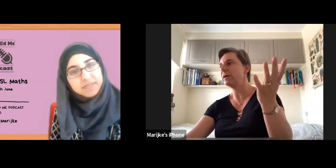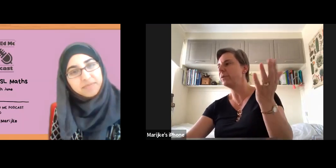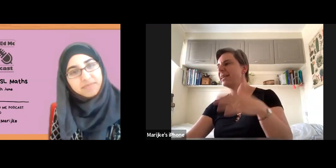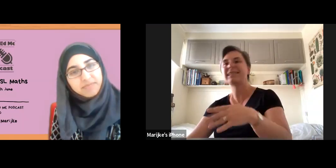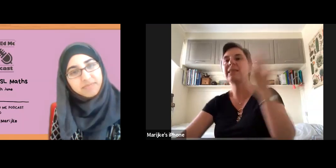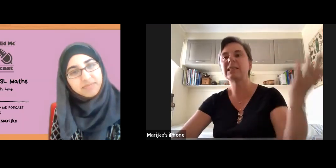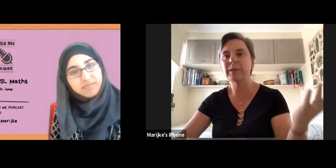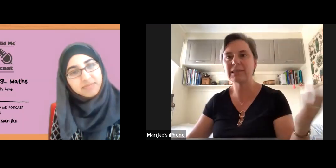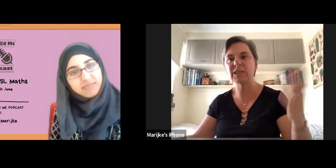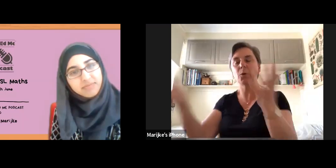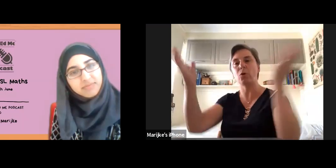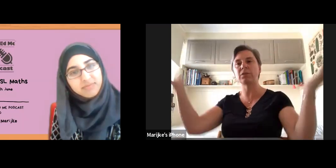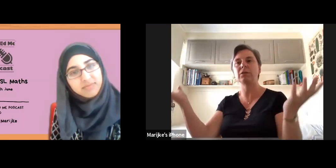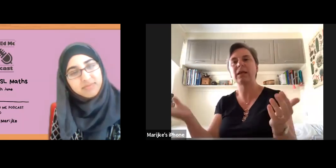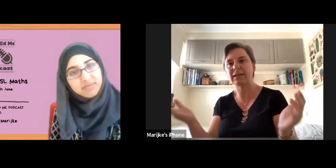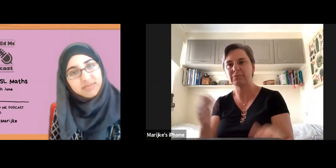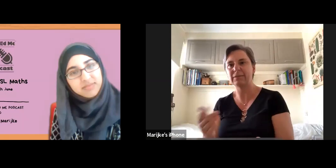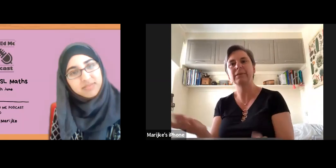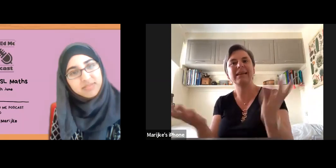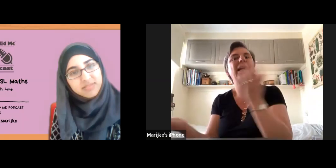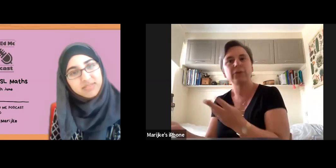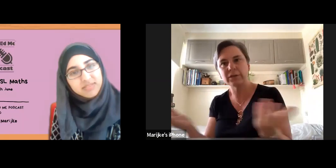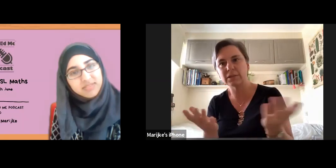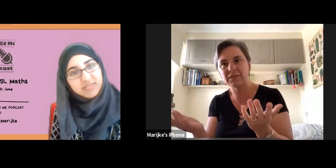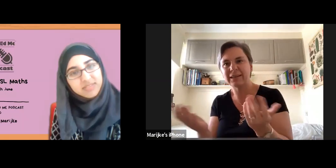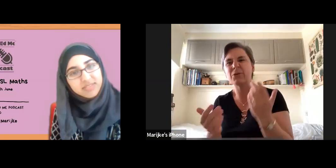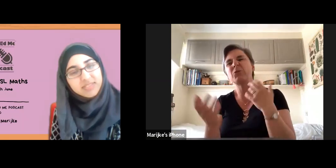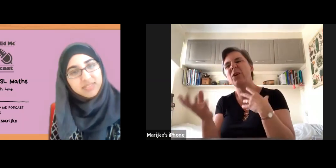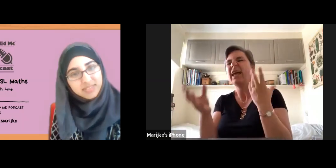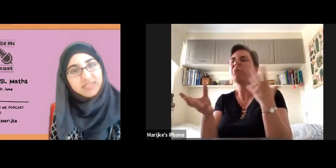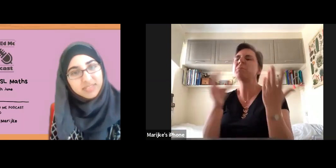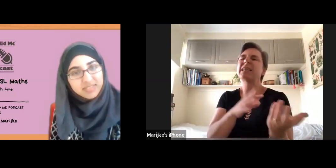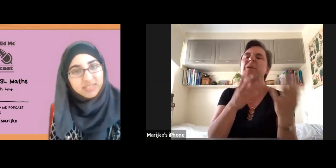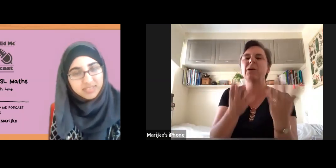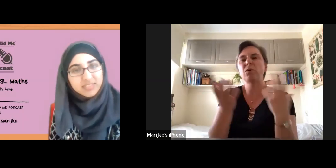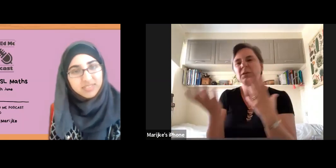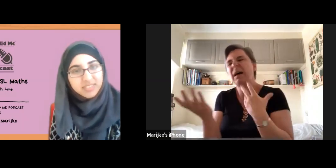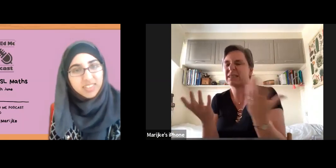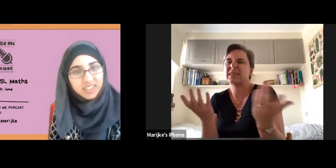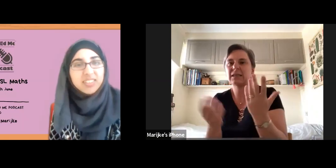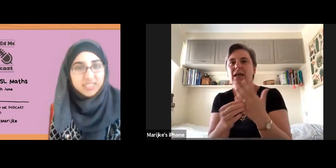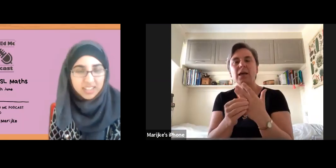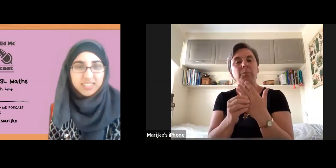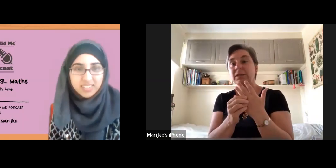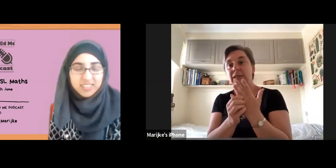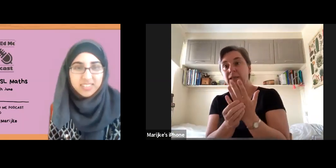when there's 10 disciplines in the sports, you know, like a decathlon and stuff like that. So it was maths, but it wasn't maths. Yeah. But still, I